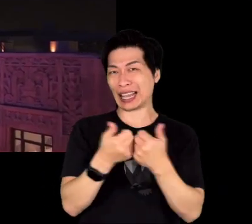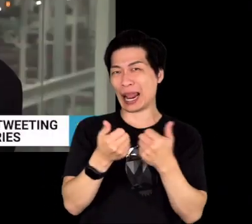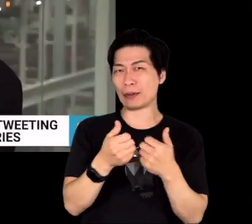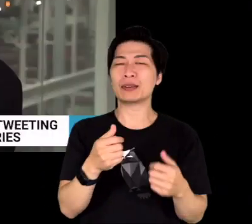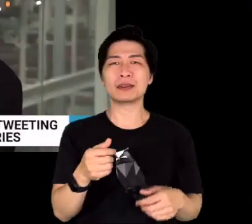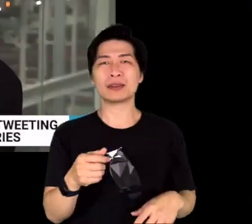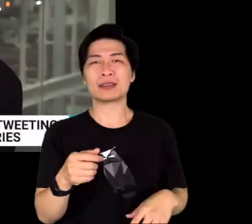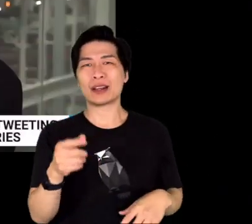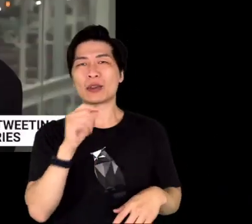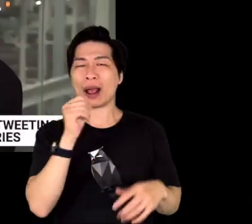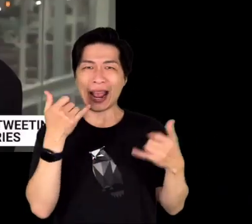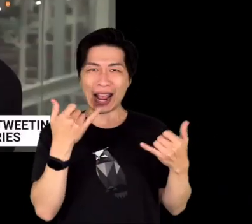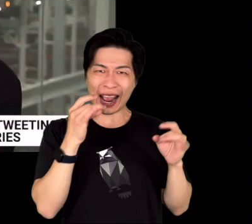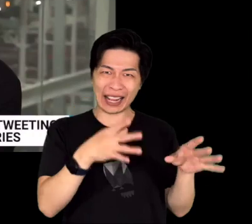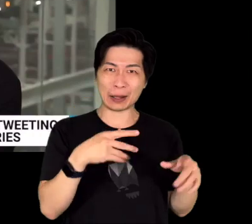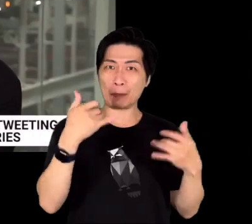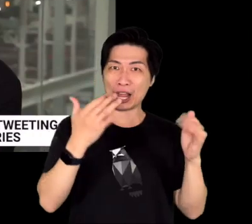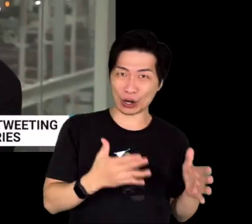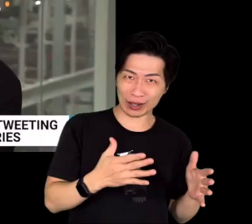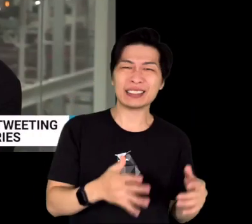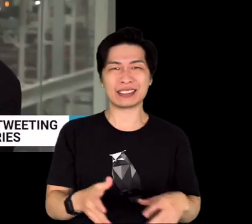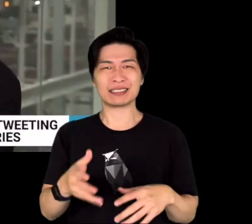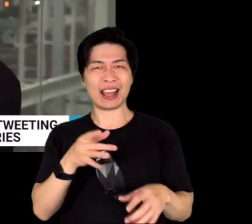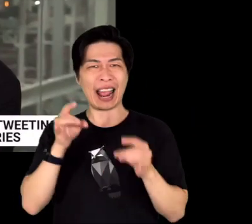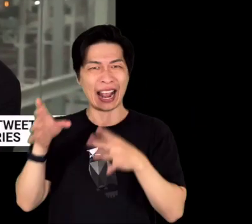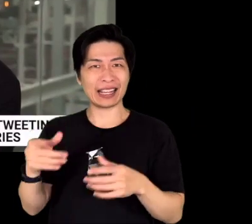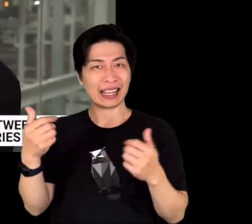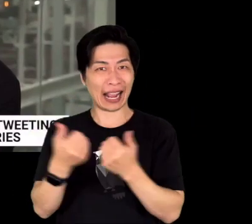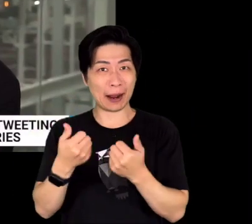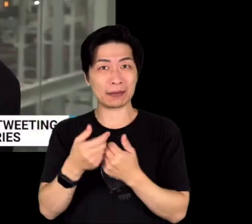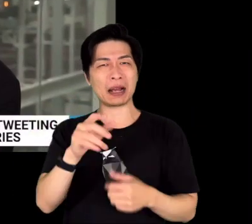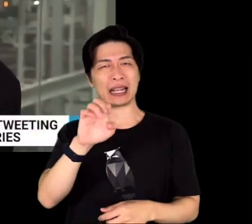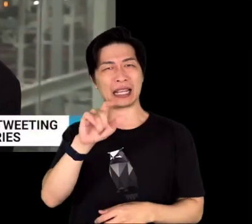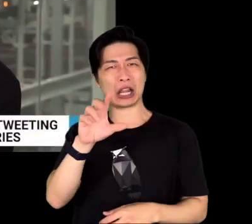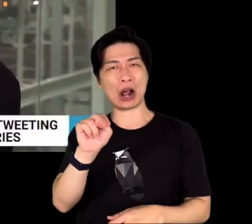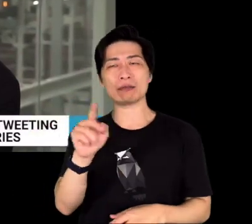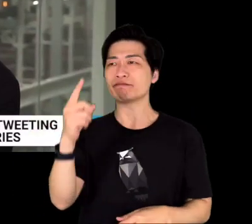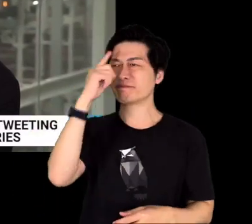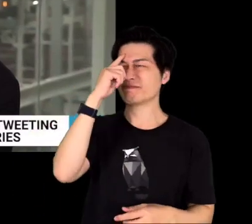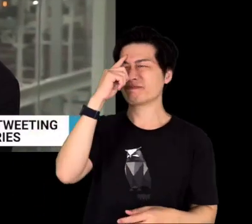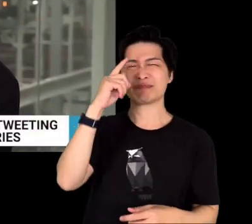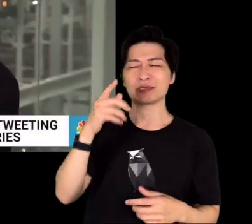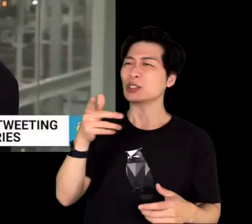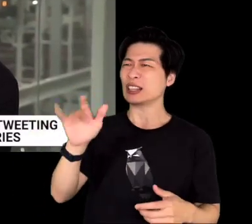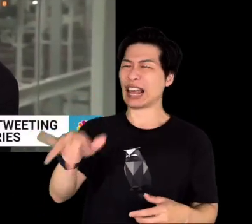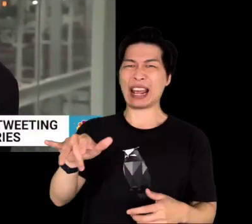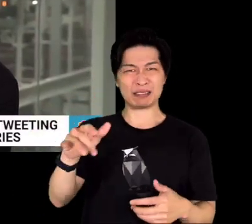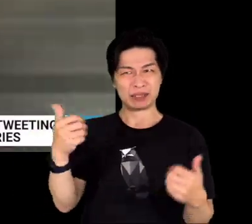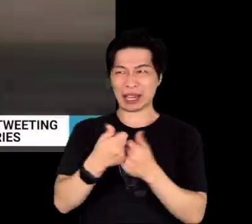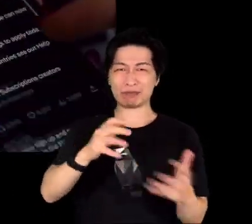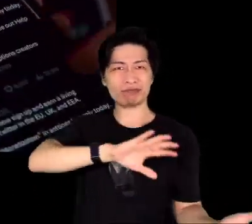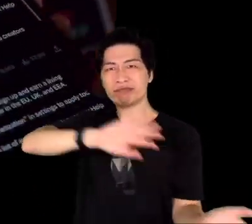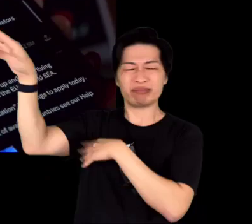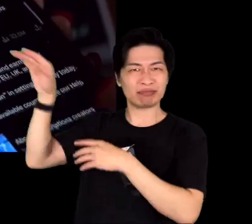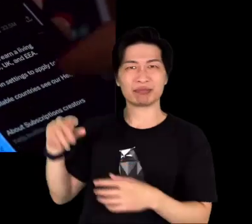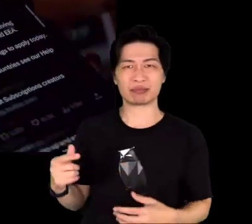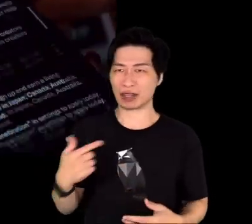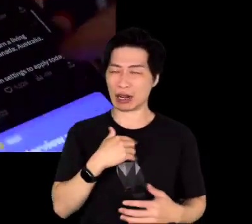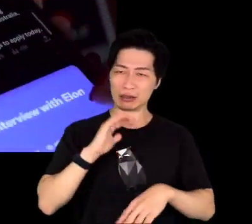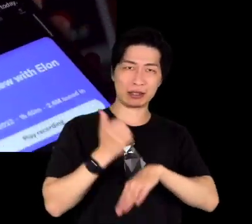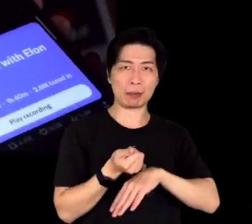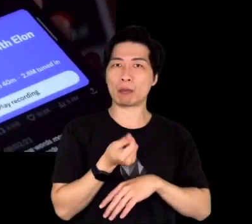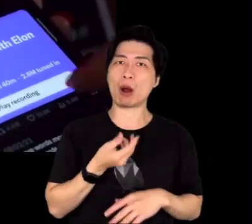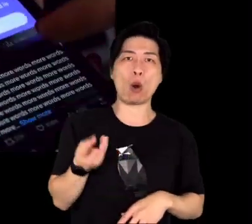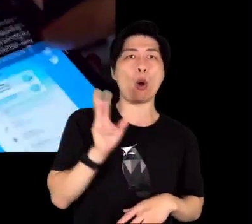game? I think Elon has taken this to heart and he's saying, screw the game, I'm going to make my own game. The new game in this case